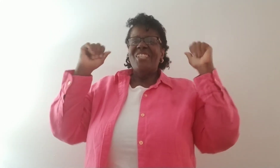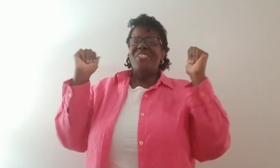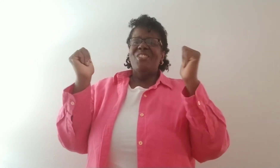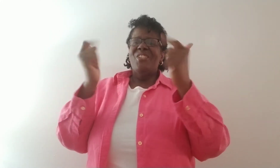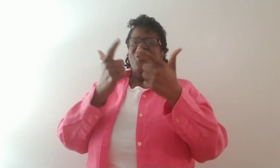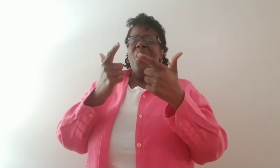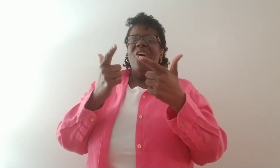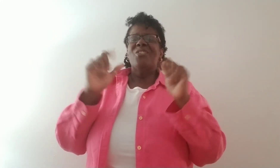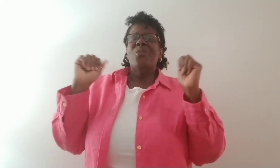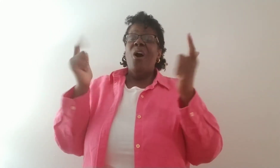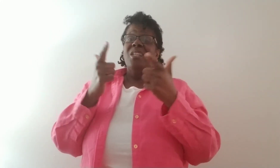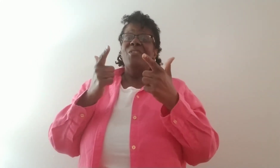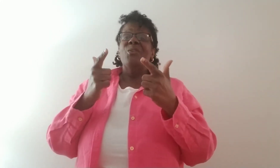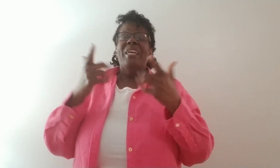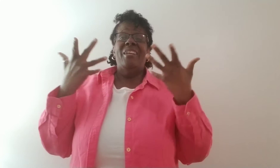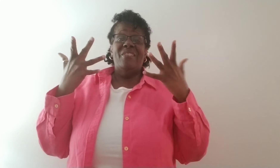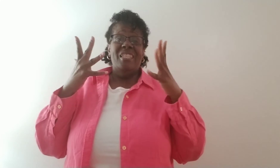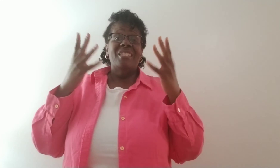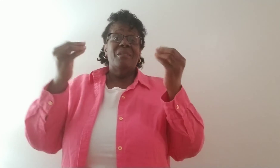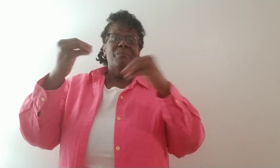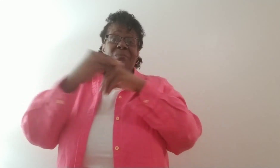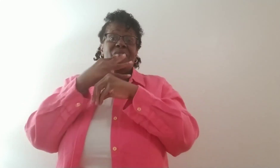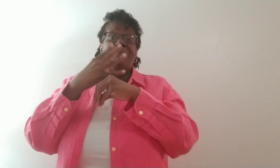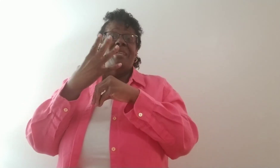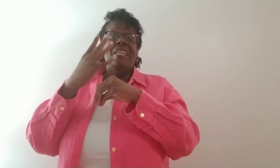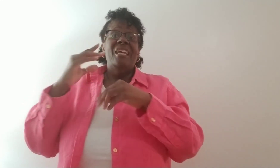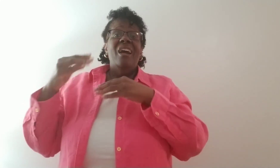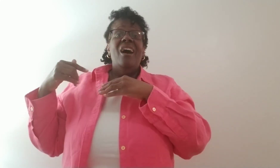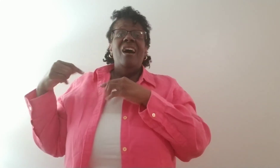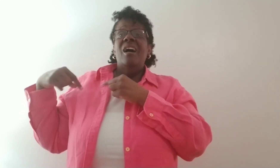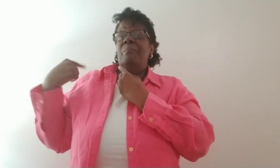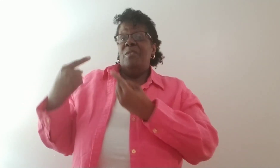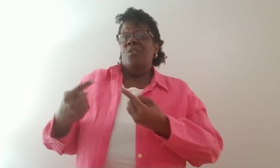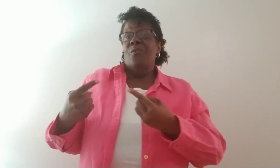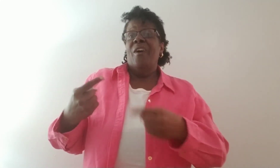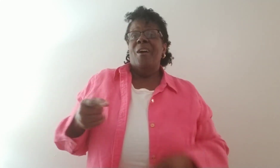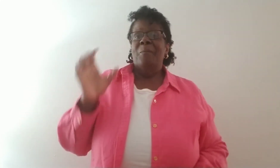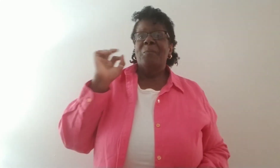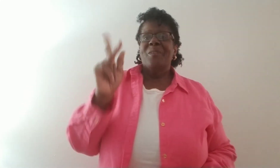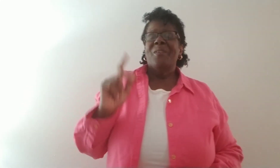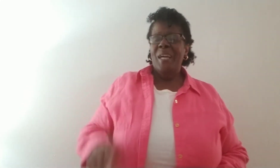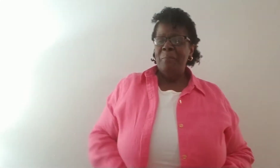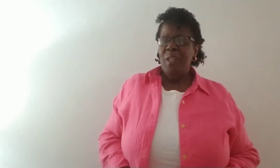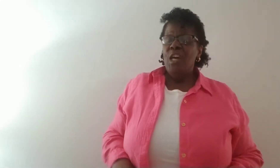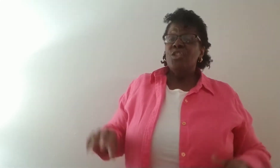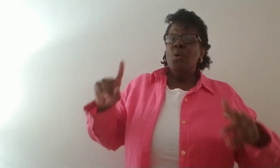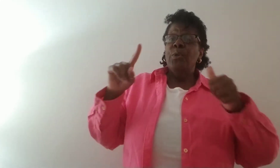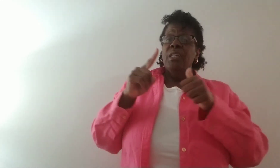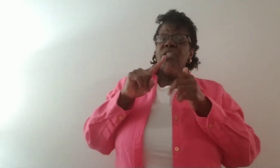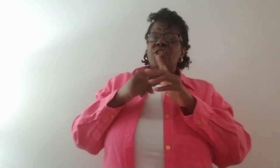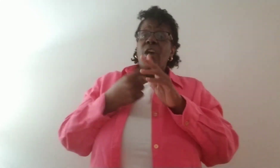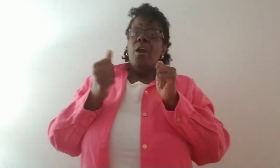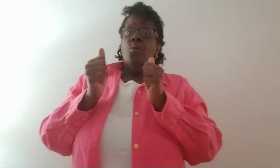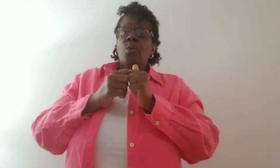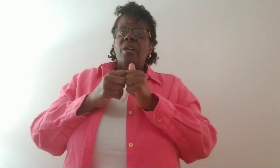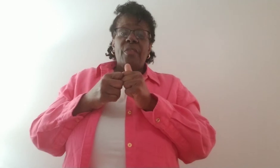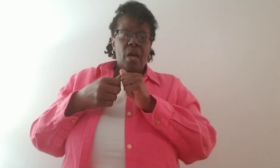to you all, to all of you that have sent them to me so far, okay? So we're going to start with